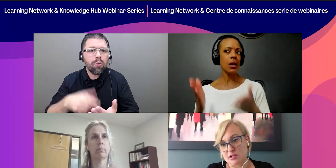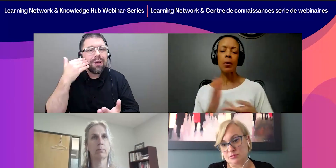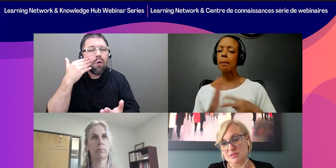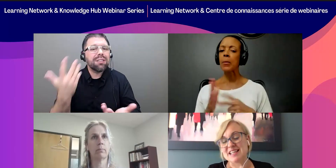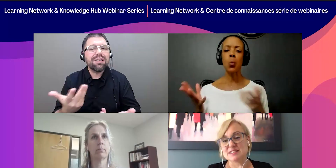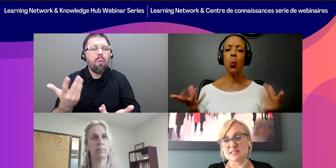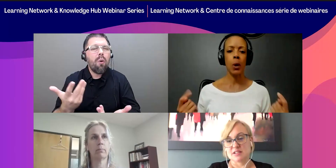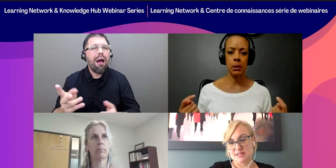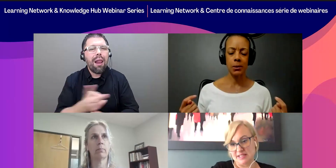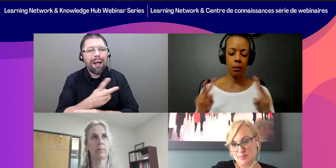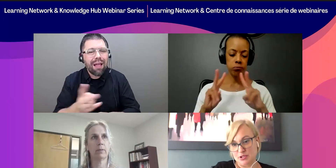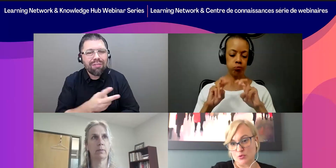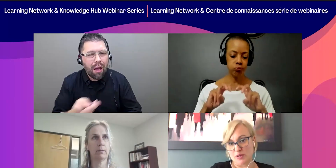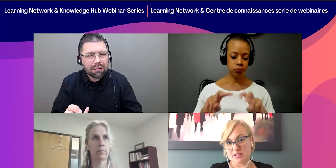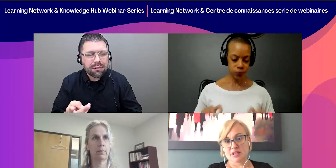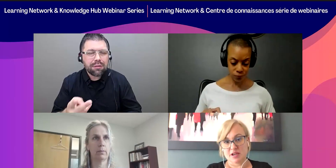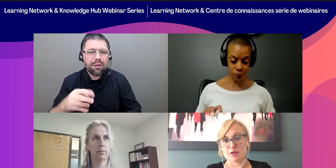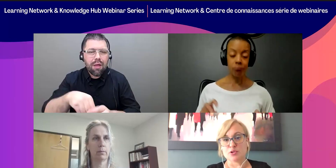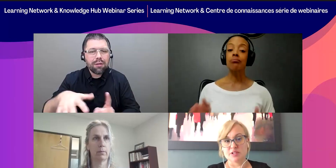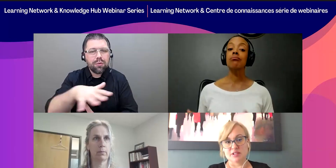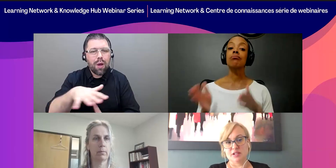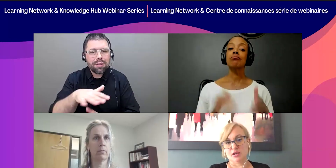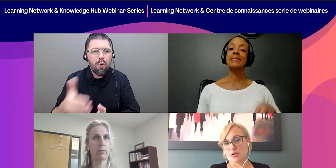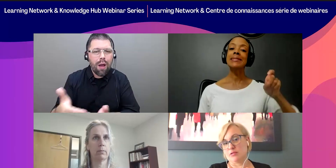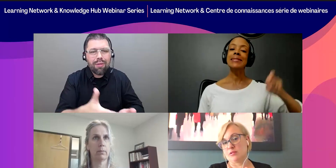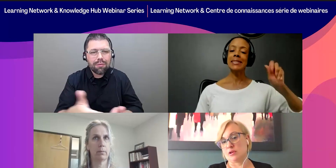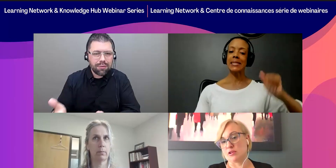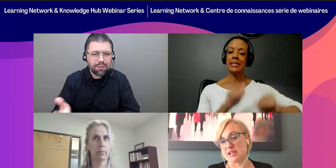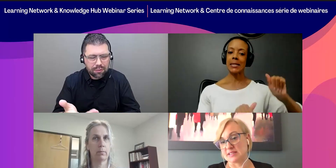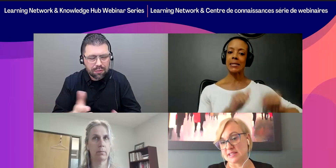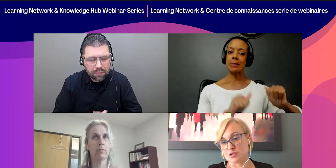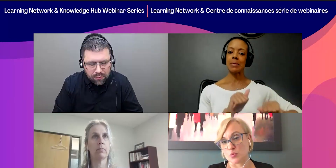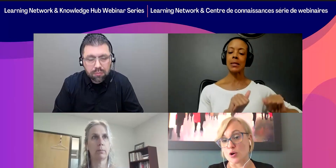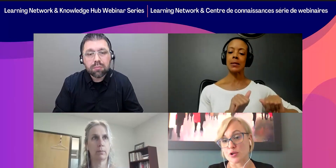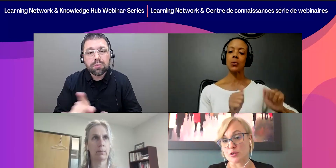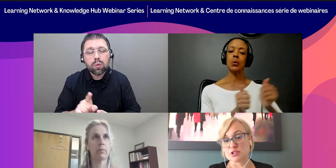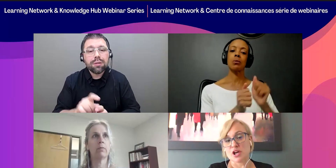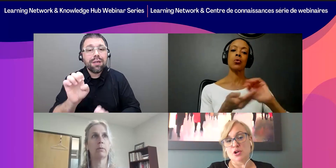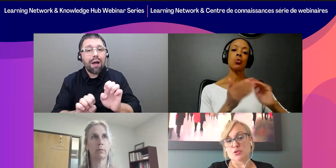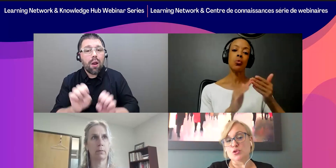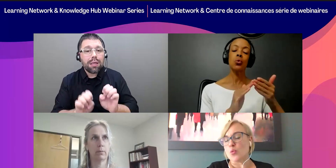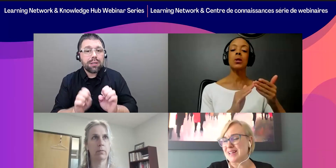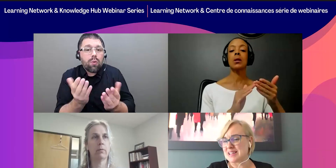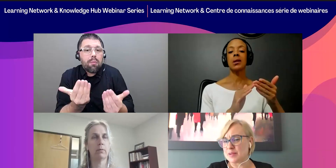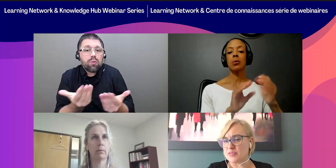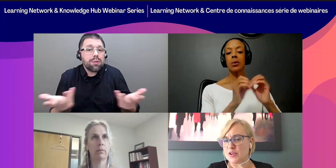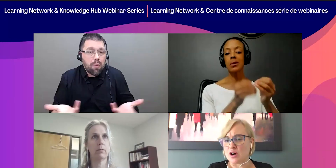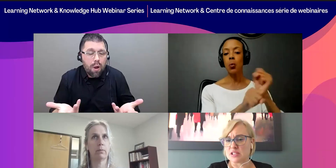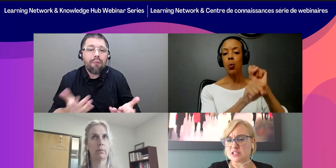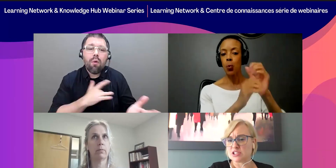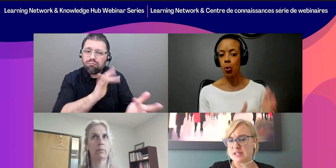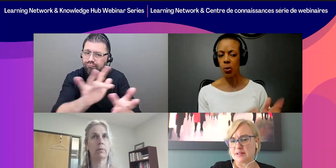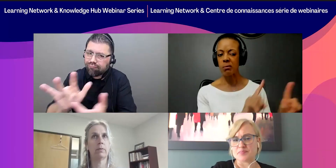did a needs assessment with community organization workers to know what type